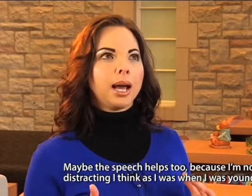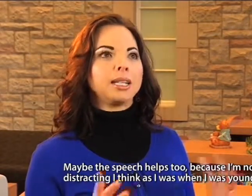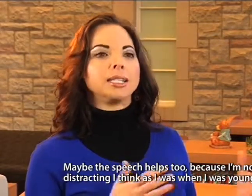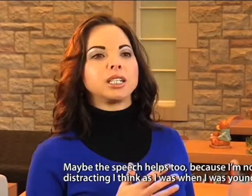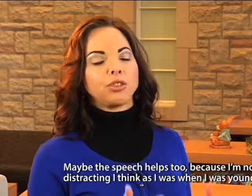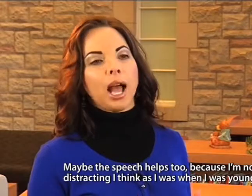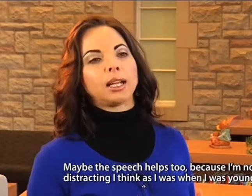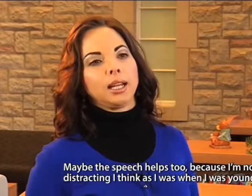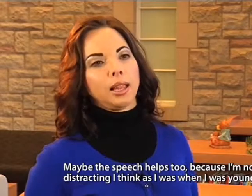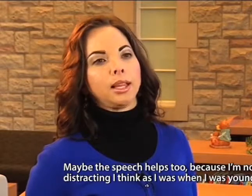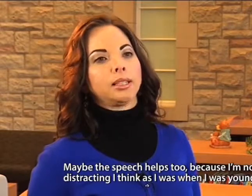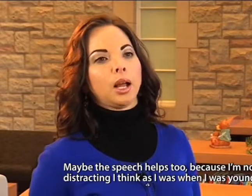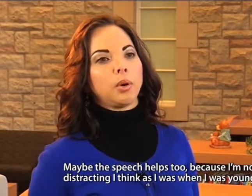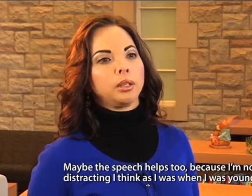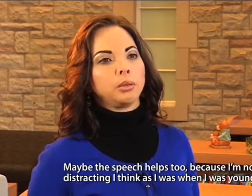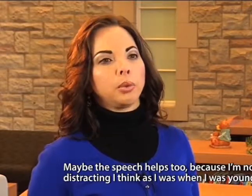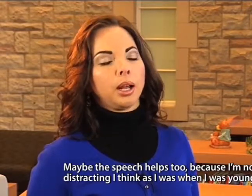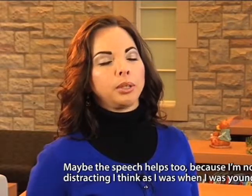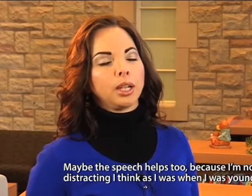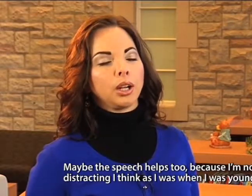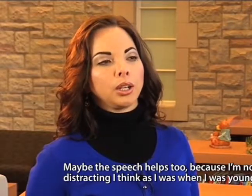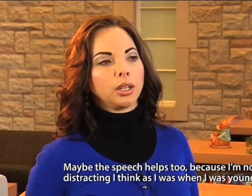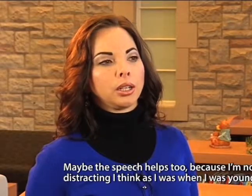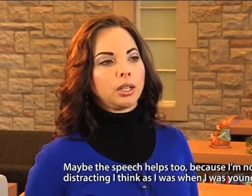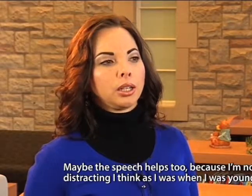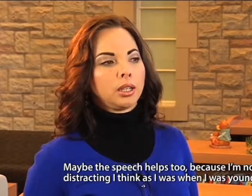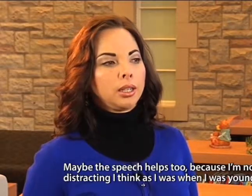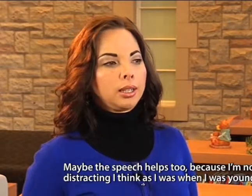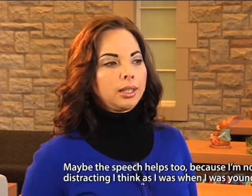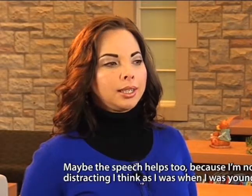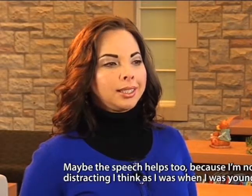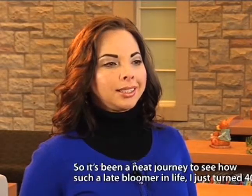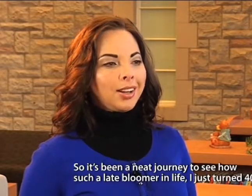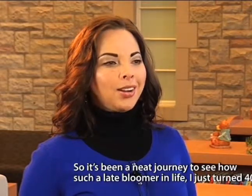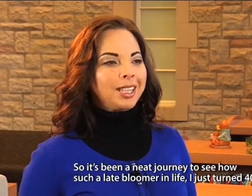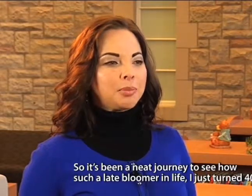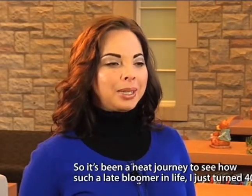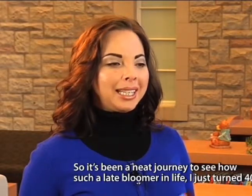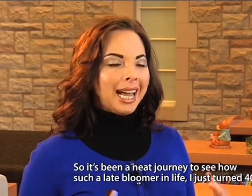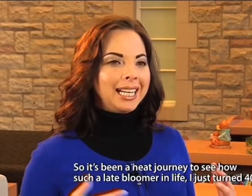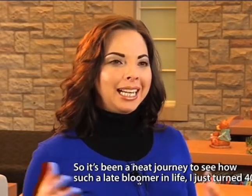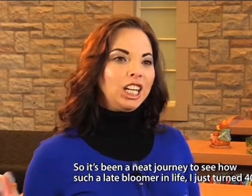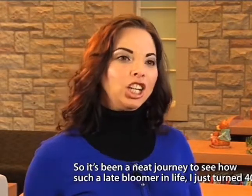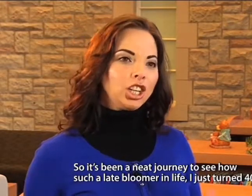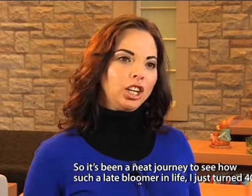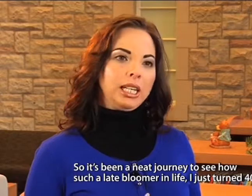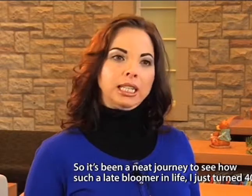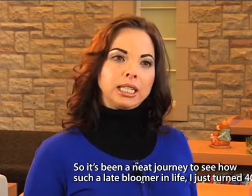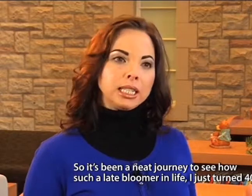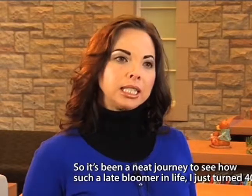as distracting, I think, as I was when I was younger. So it's been a neat journey to